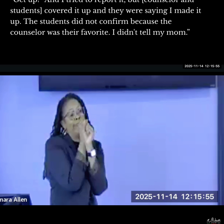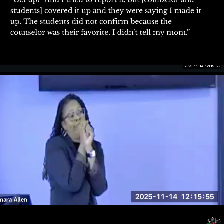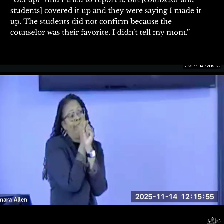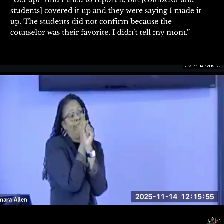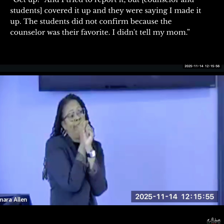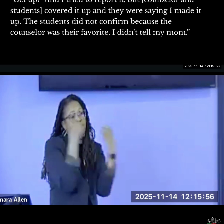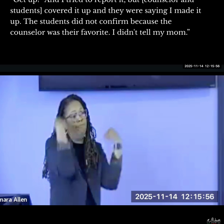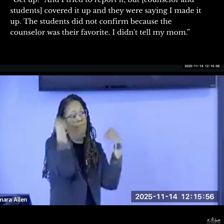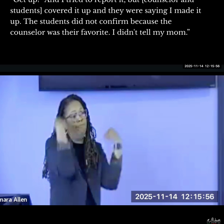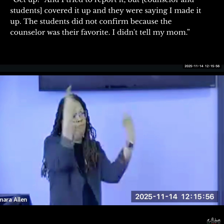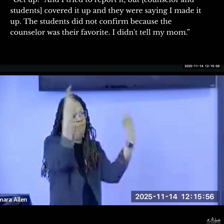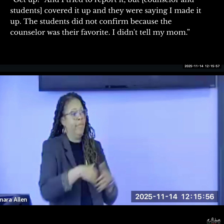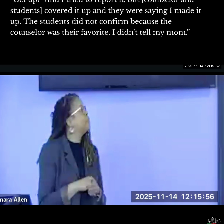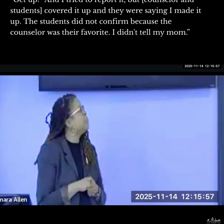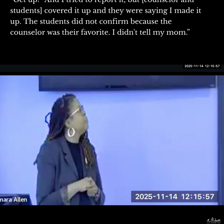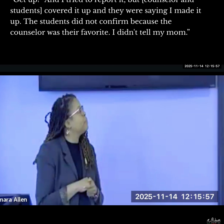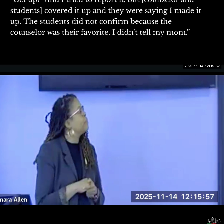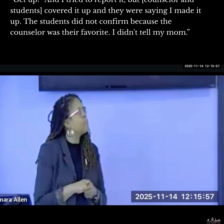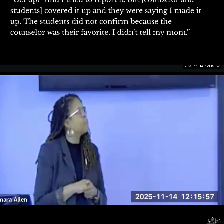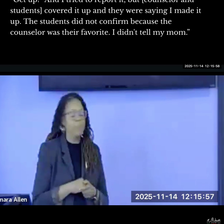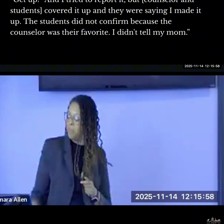mom.